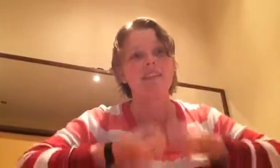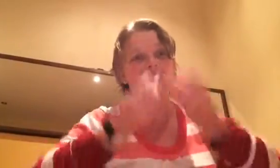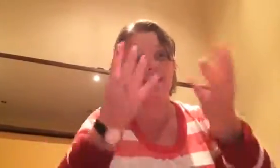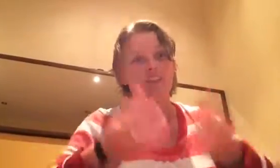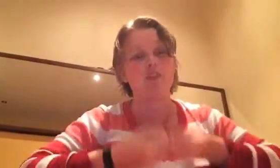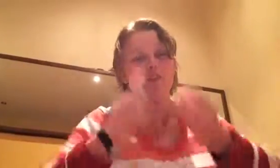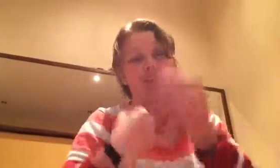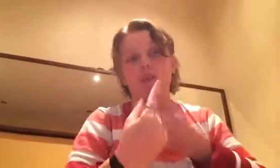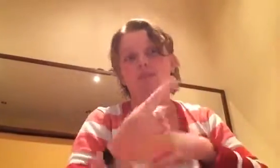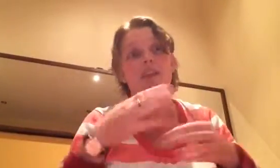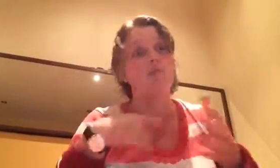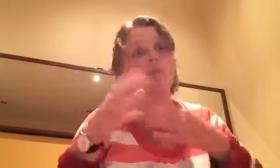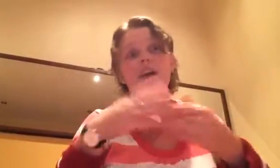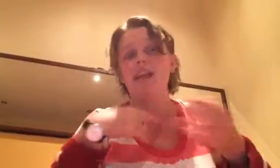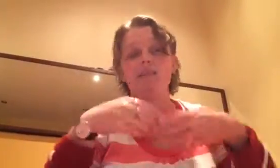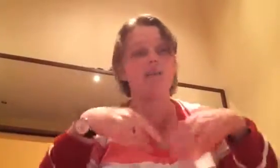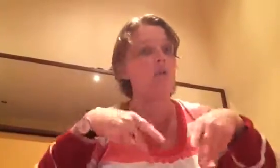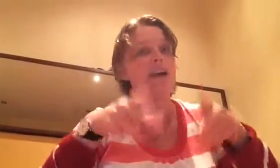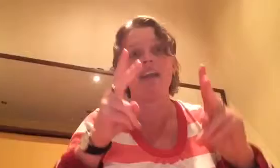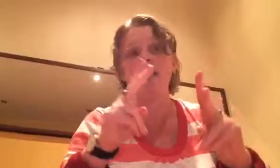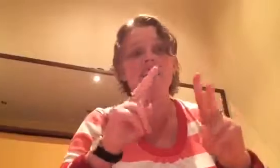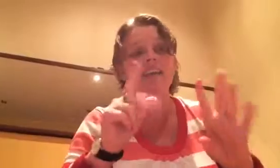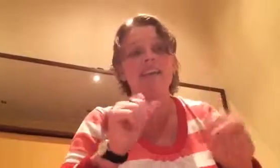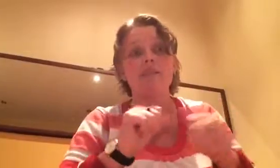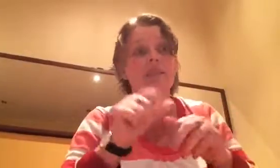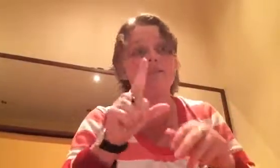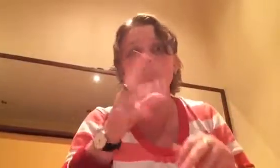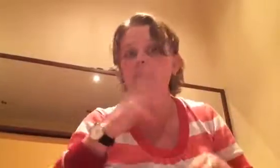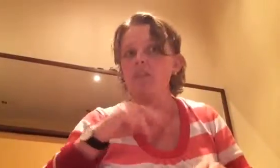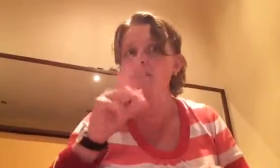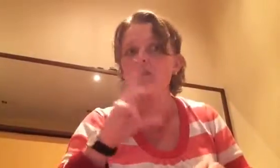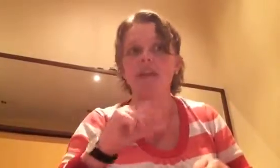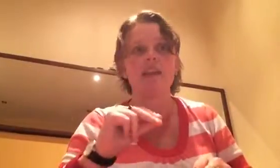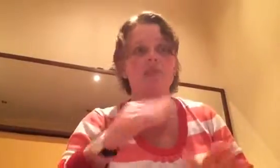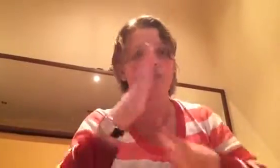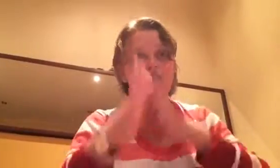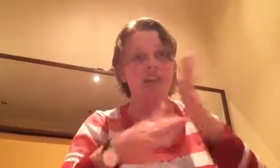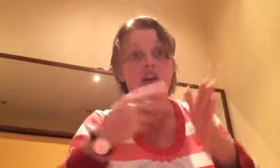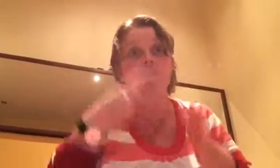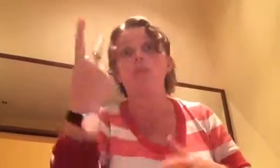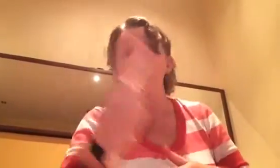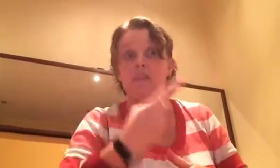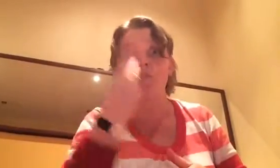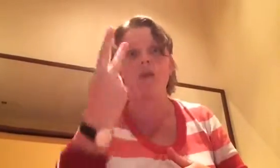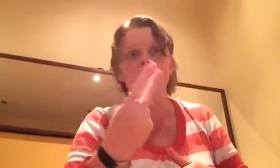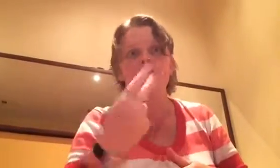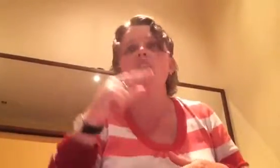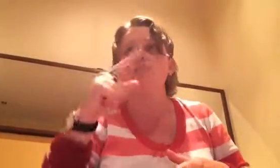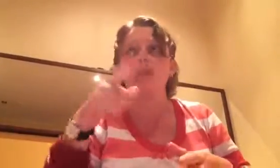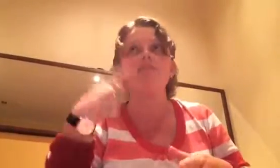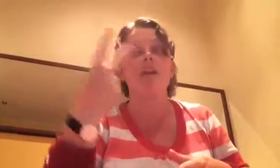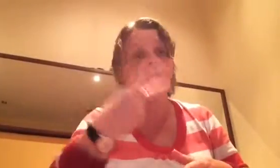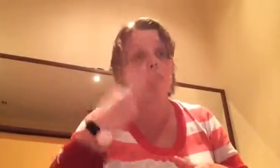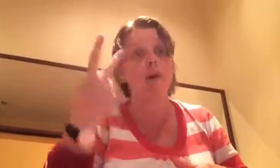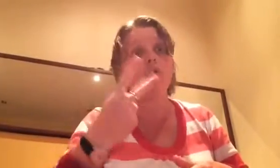expressing yourself in whatever way is best for you, whether it's speech, whether it's sign, or whether it's both. We find